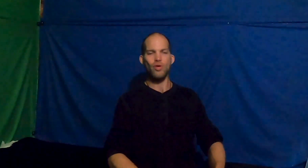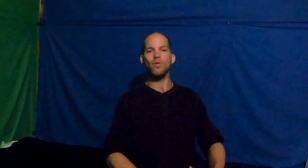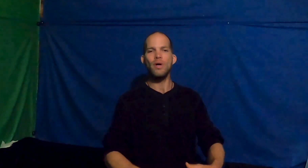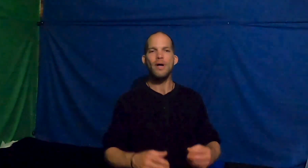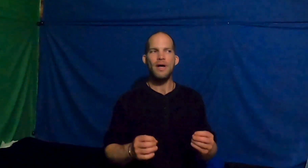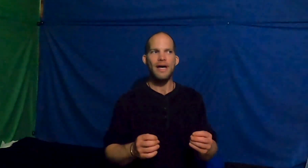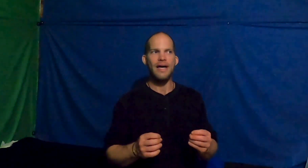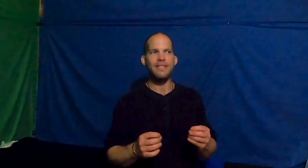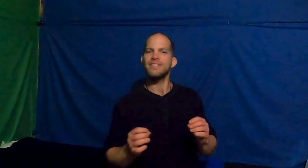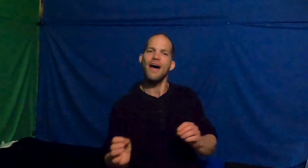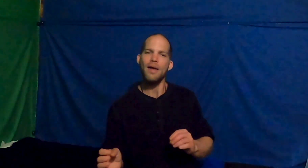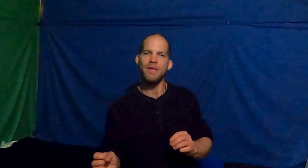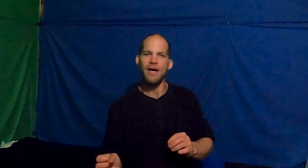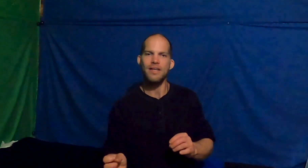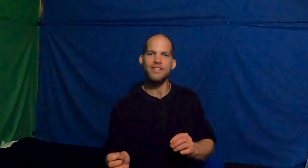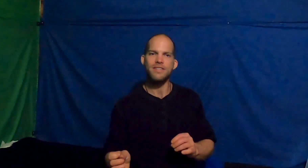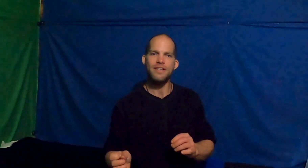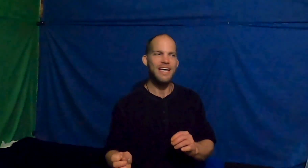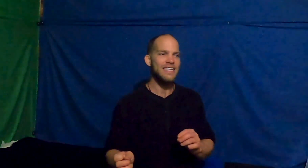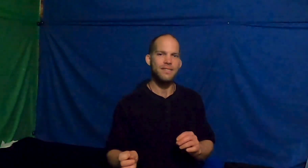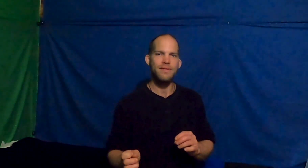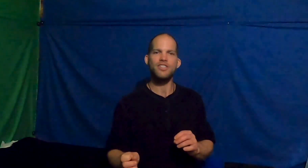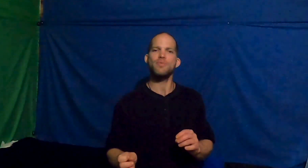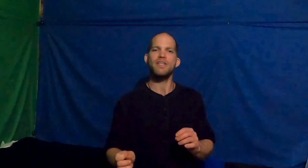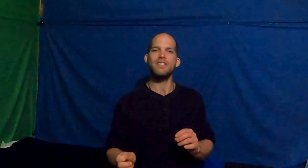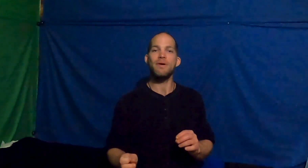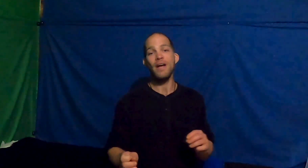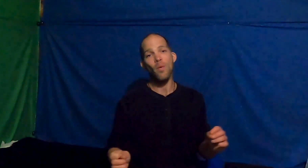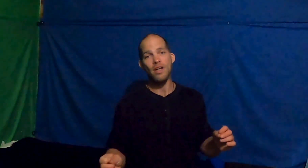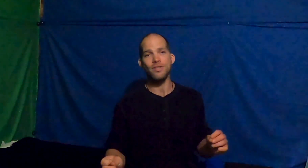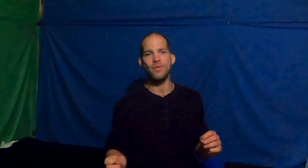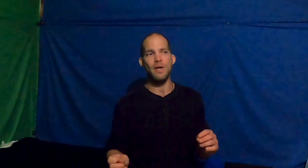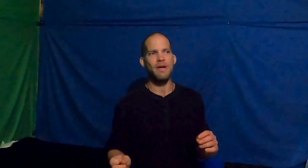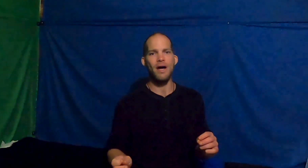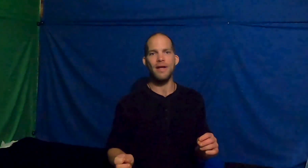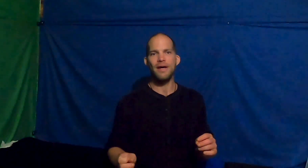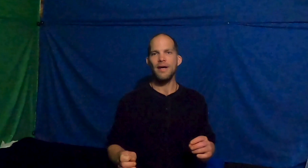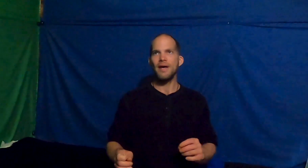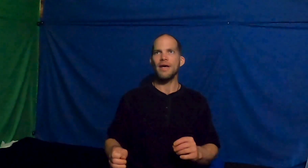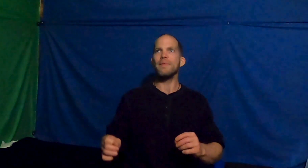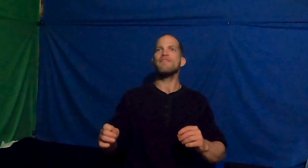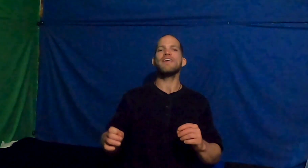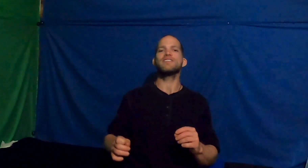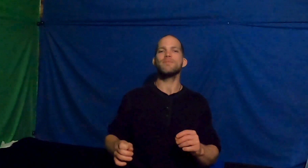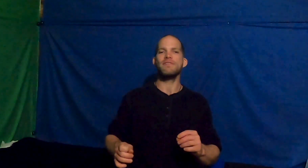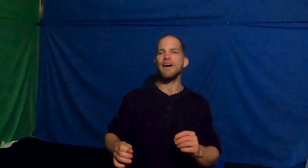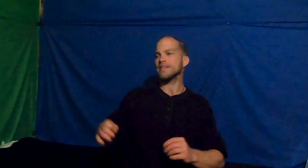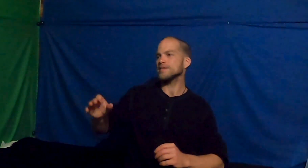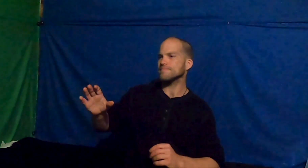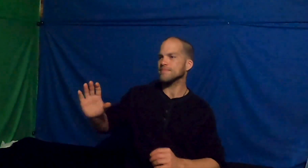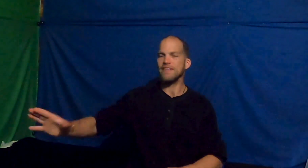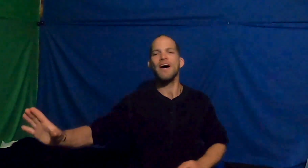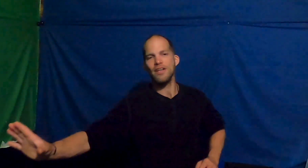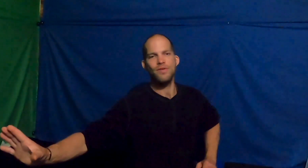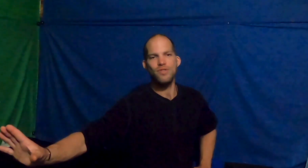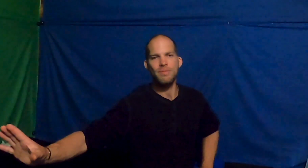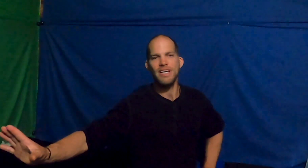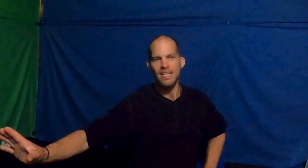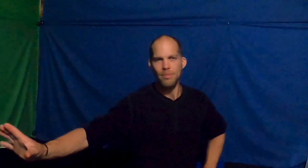true. It's not because it isn't. It's just because they may not want it to. It may face them with the fact that they've got to do something a little bit